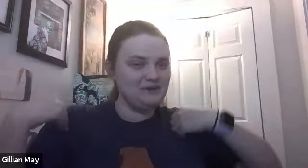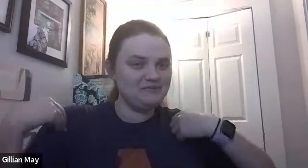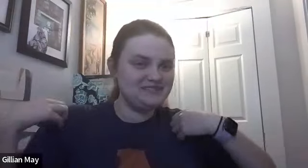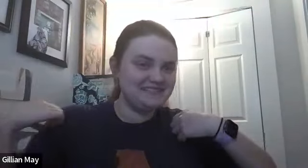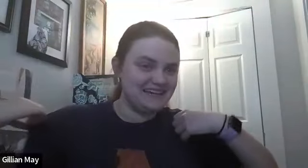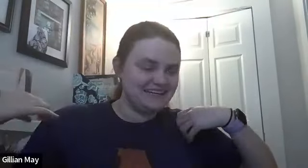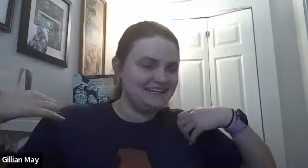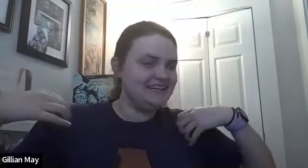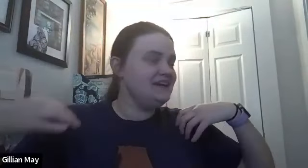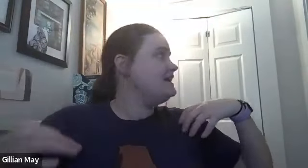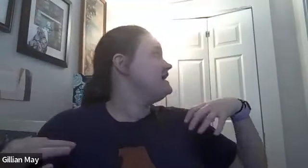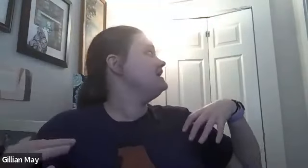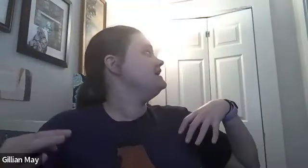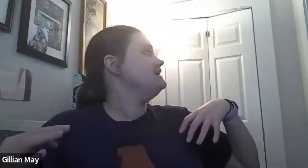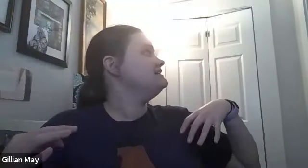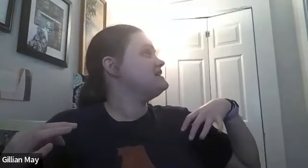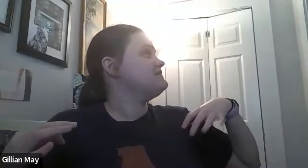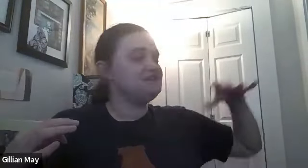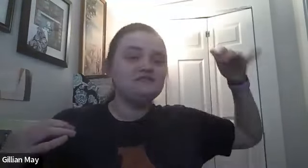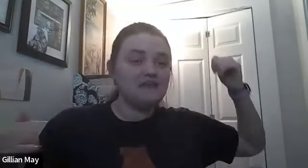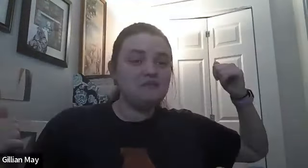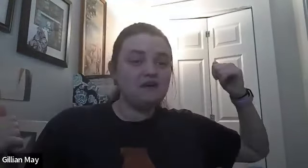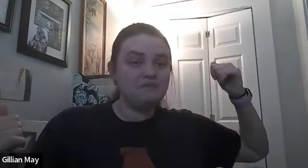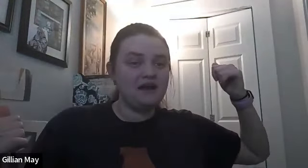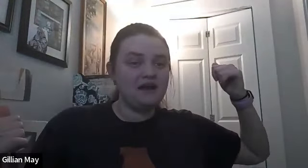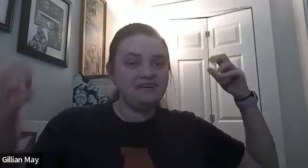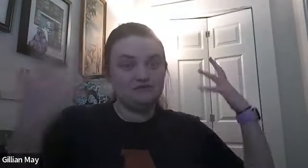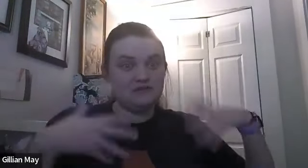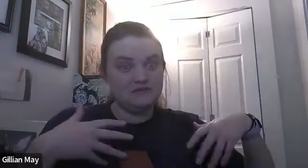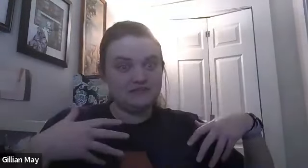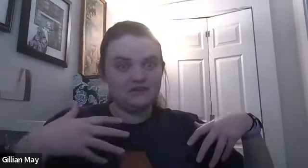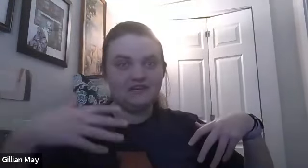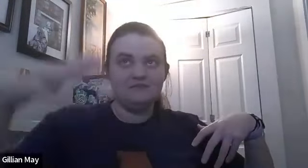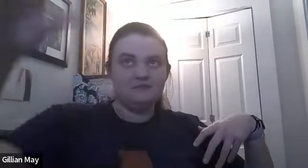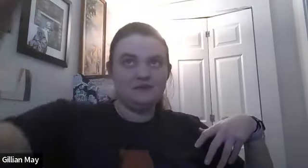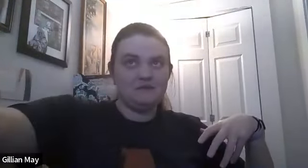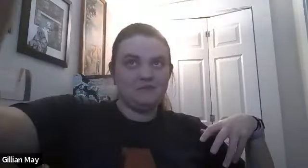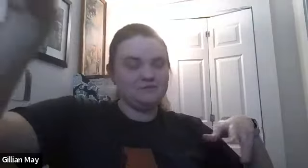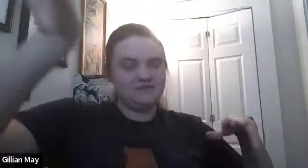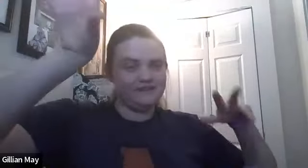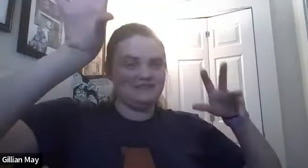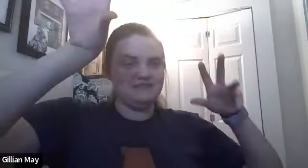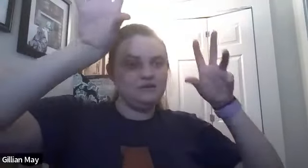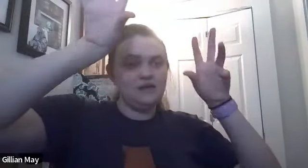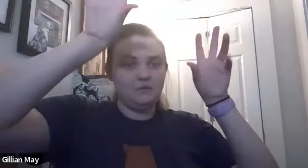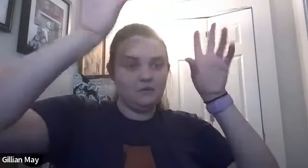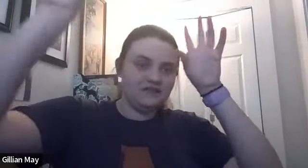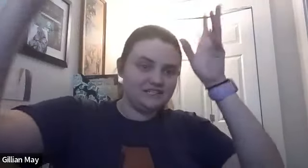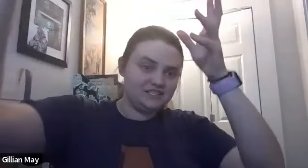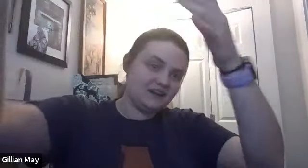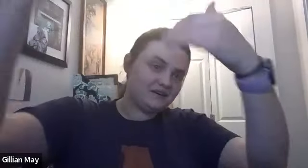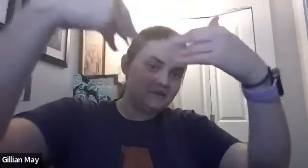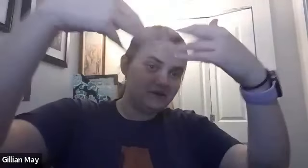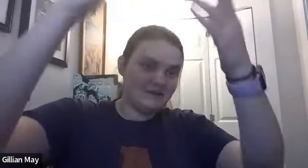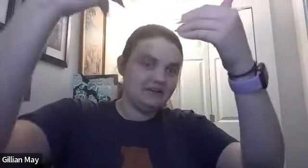normal setting. And if I turn the lamp off behind me, it gets really, really dark, even with like my mom's like fancy little like work light she's got coming right